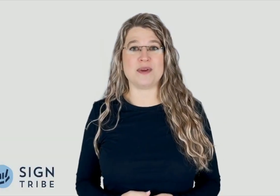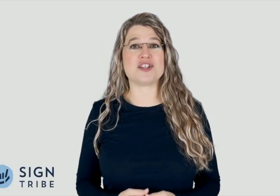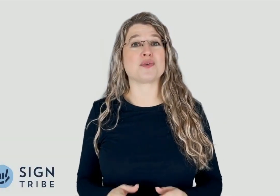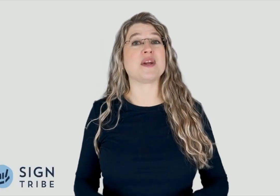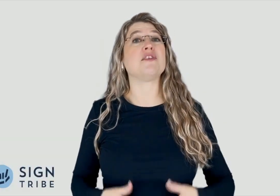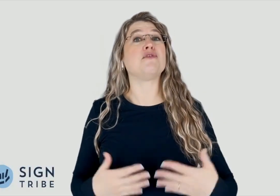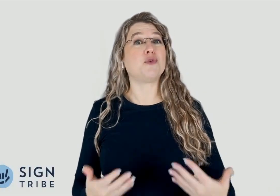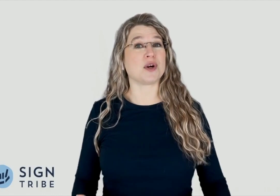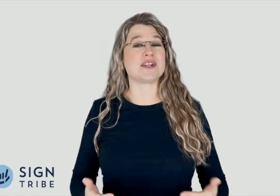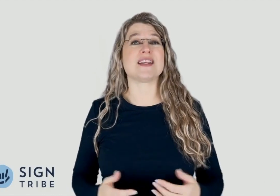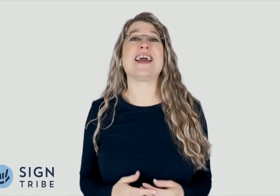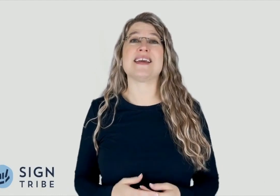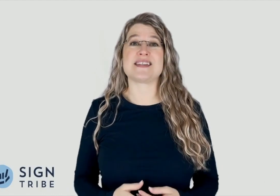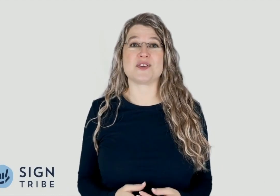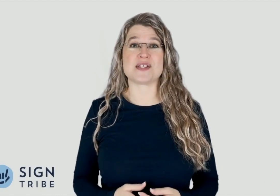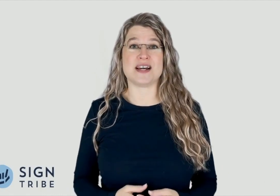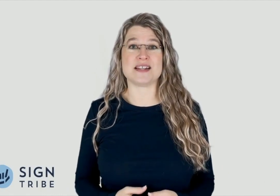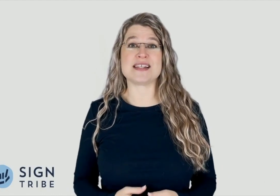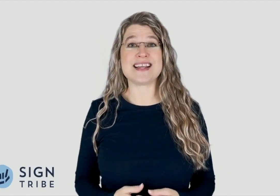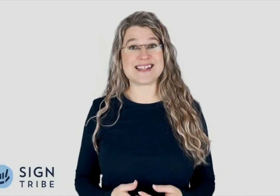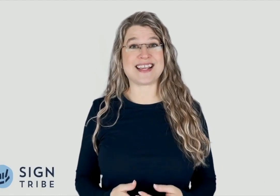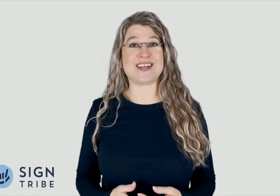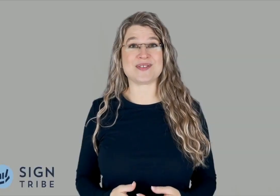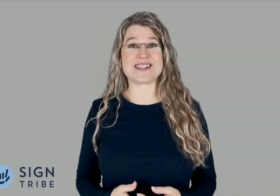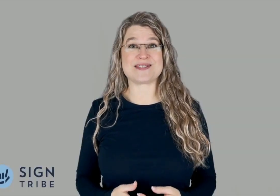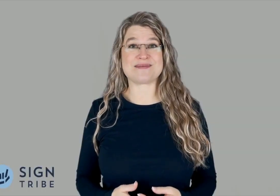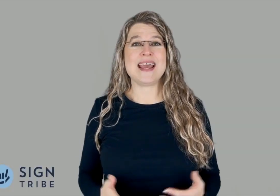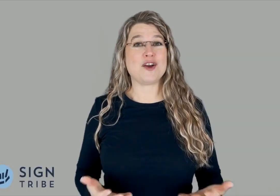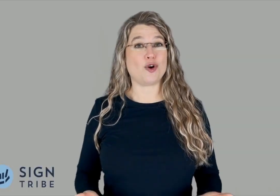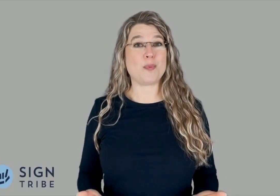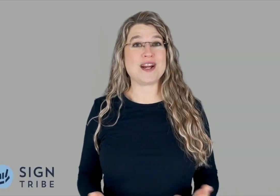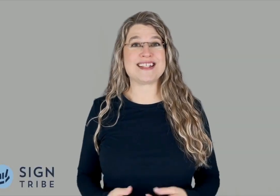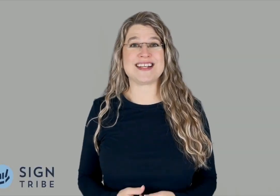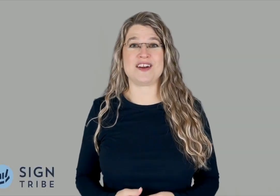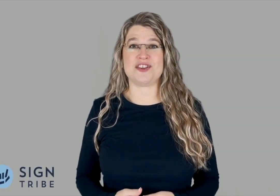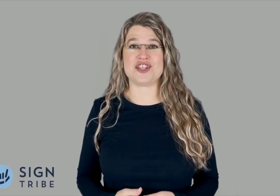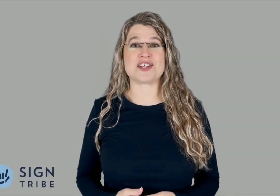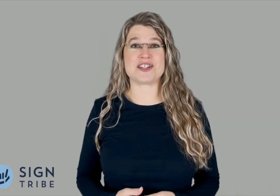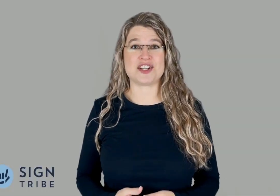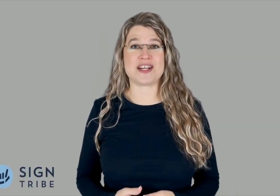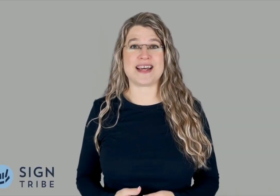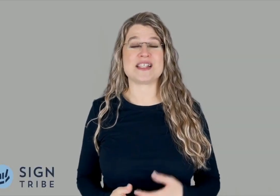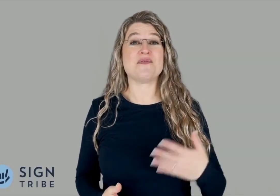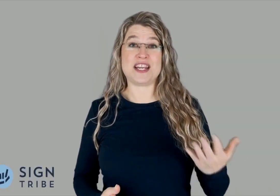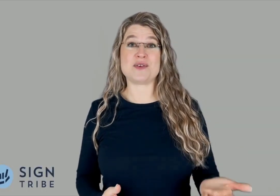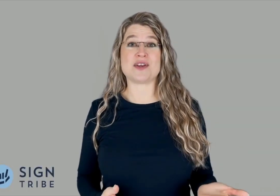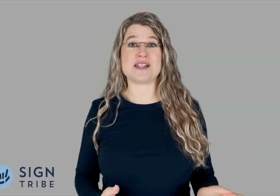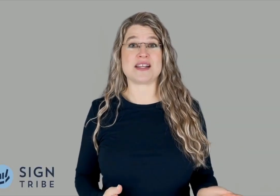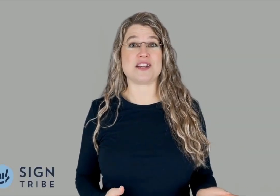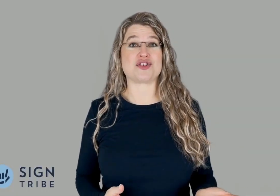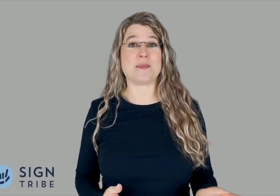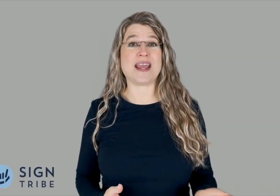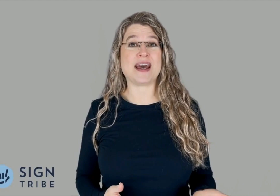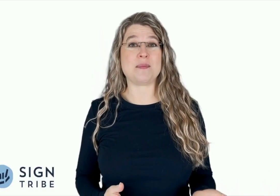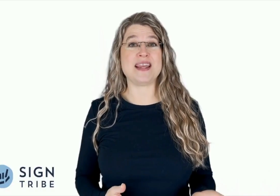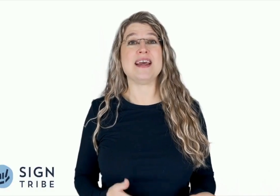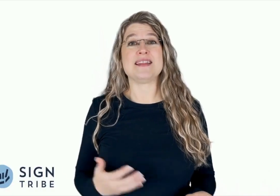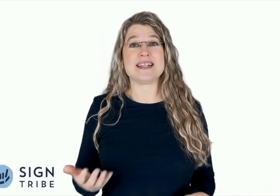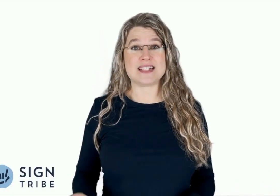to reinforce the ASL signs and skills. Incorporate technology such as videos on Sign Tribe Academy that